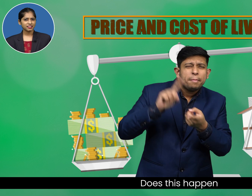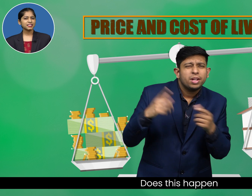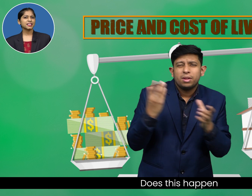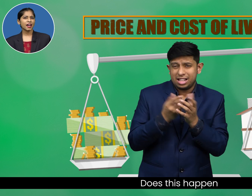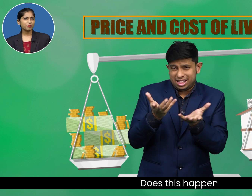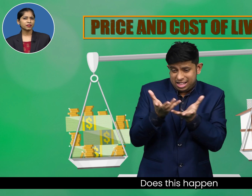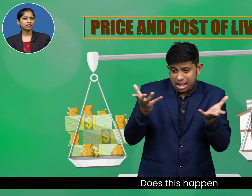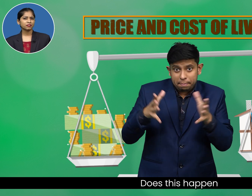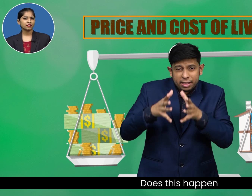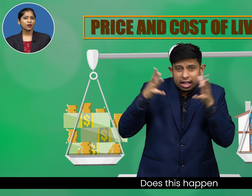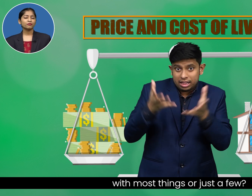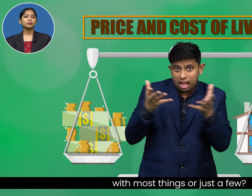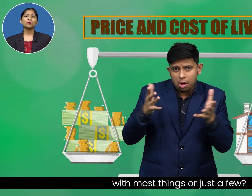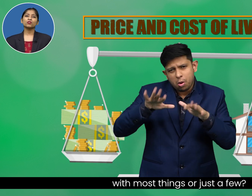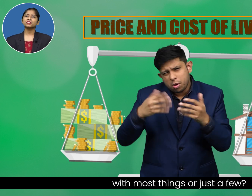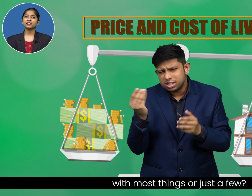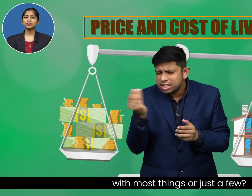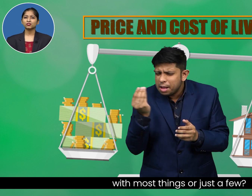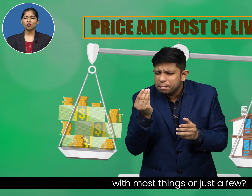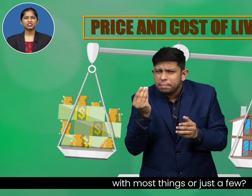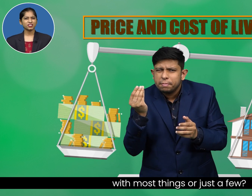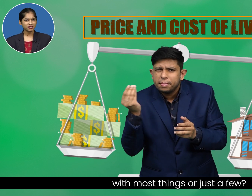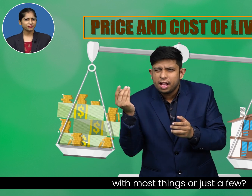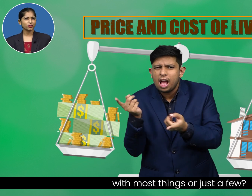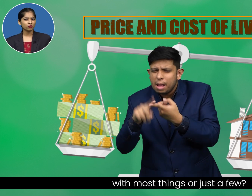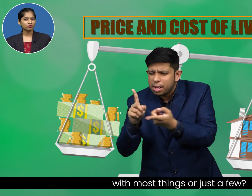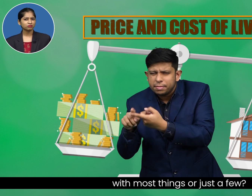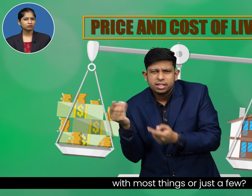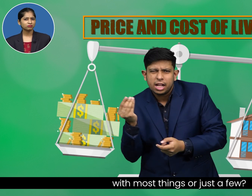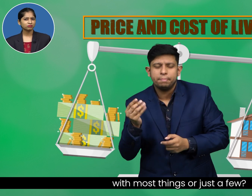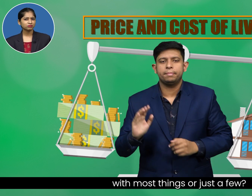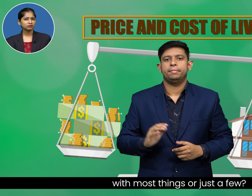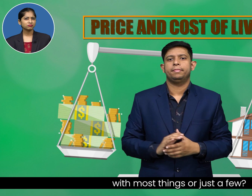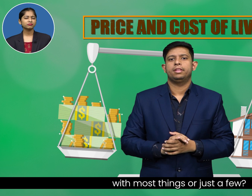Does this happen with most things or just a few?